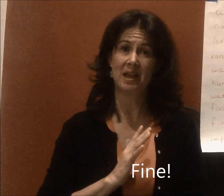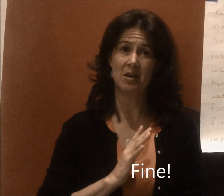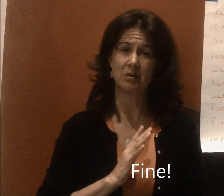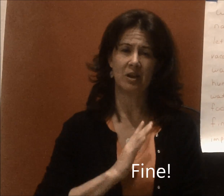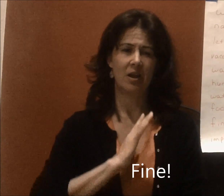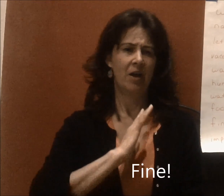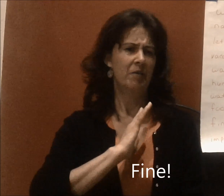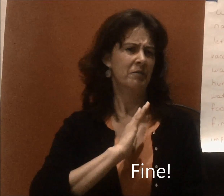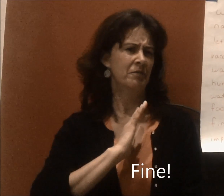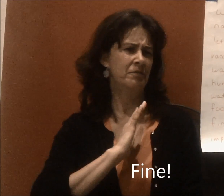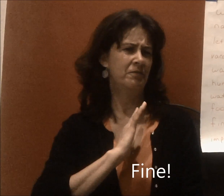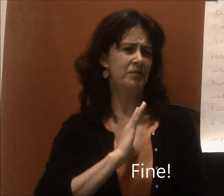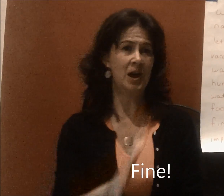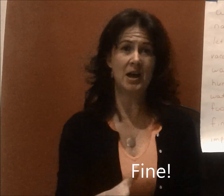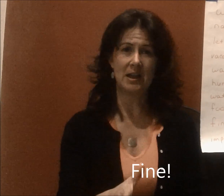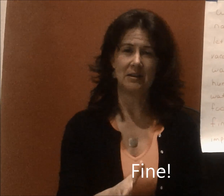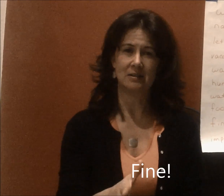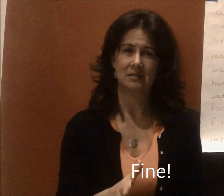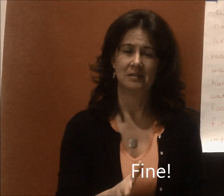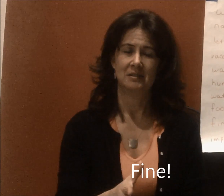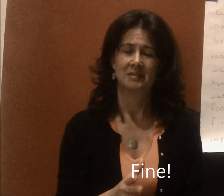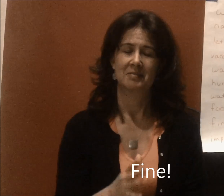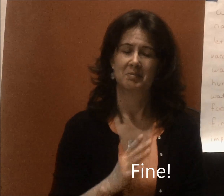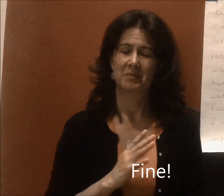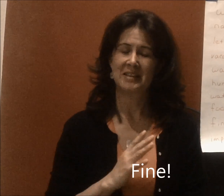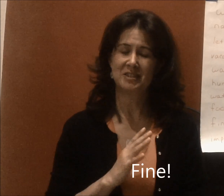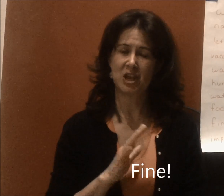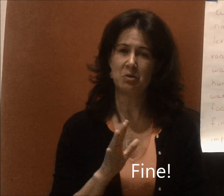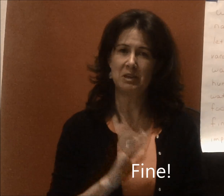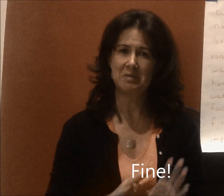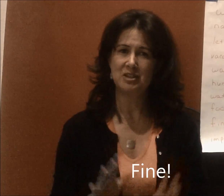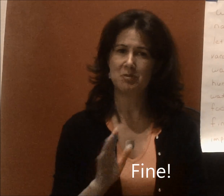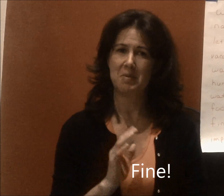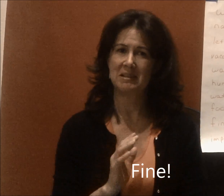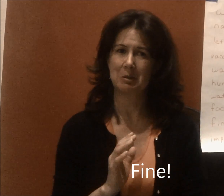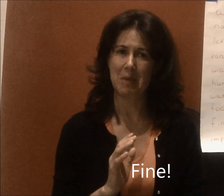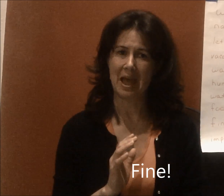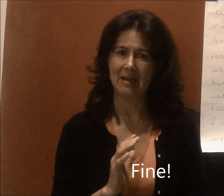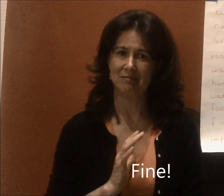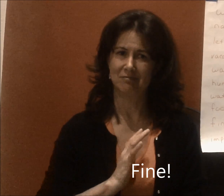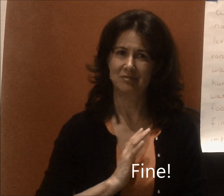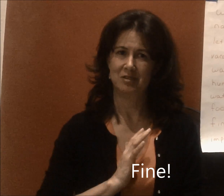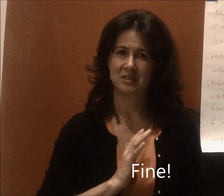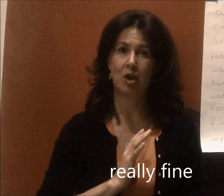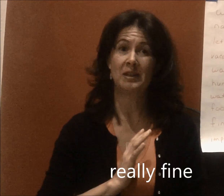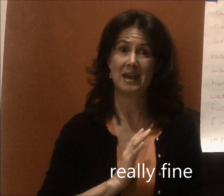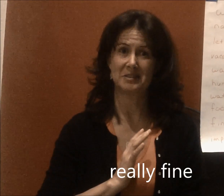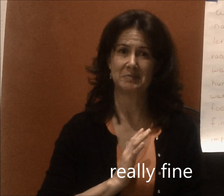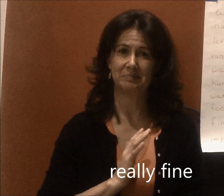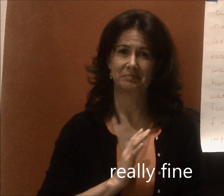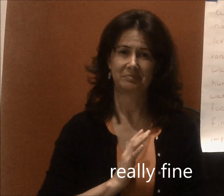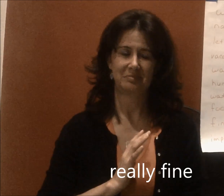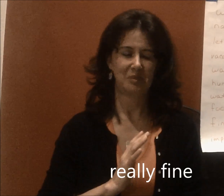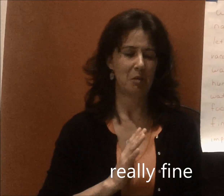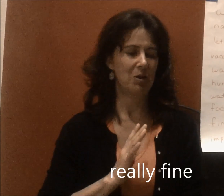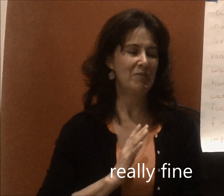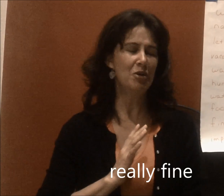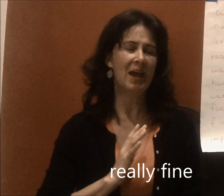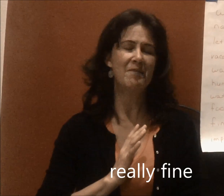down. Fine. That generally means you're maybe a little mad. Sarcasm. But if you're having